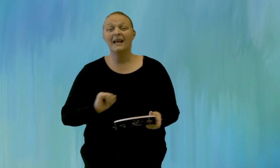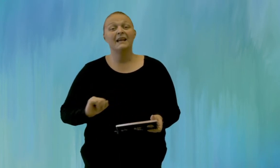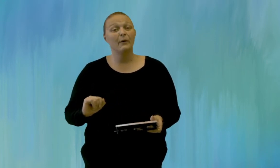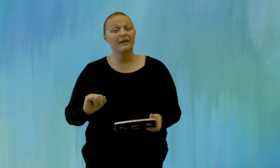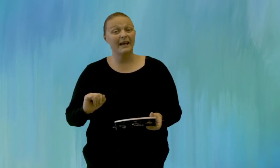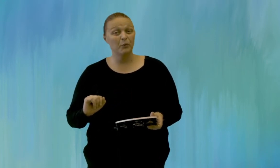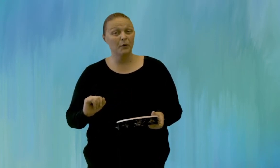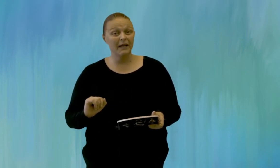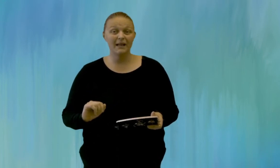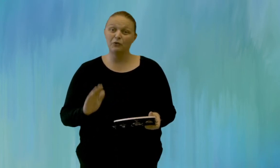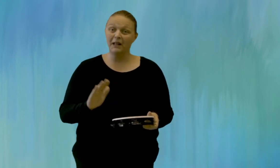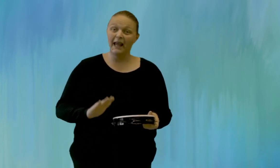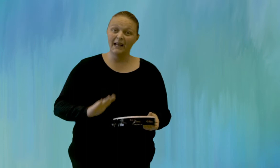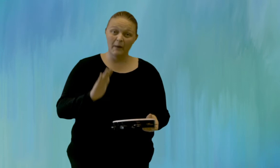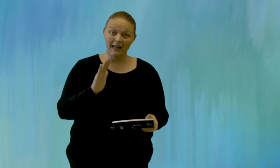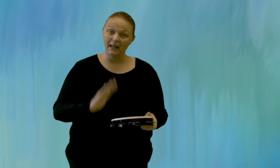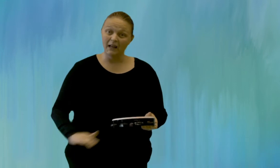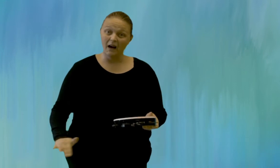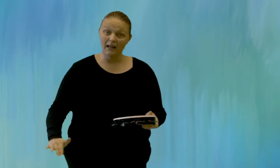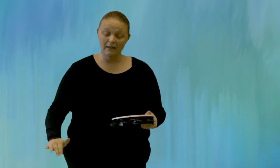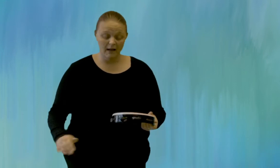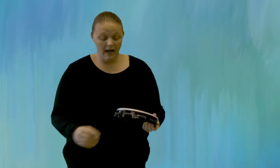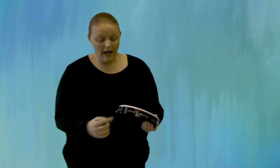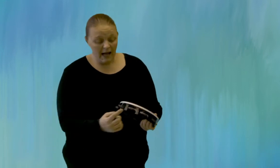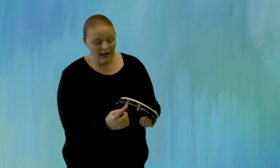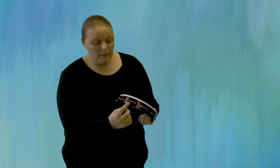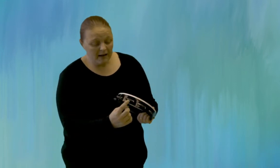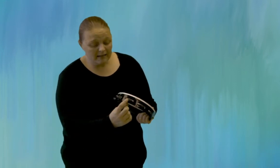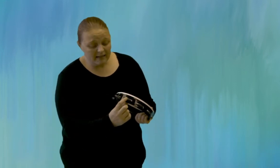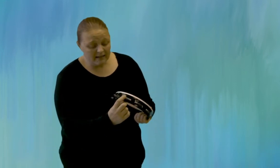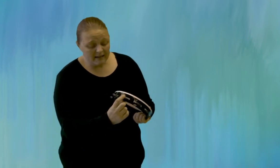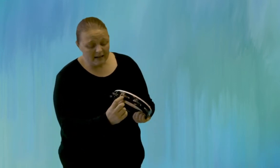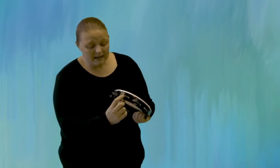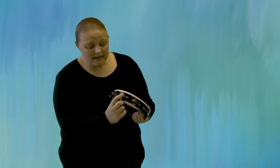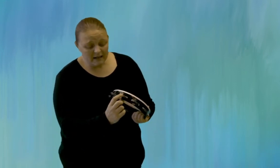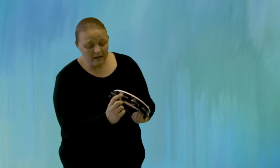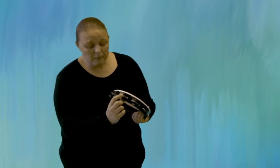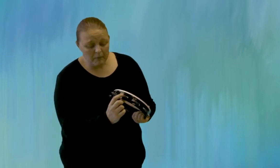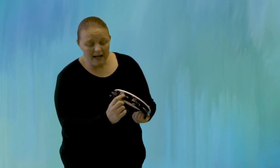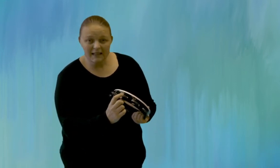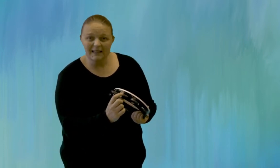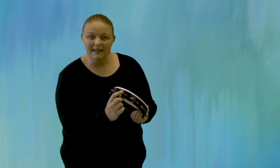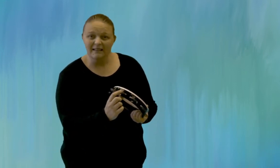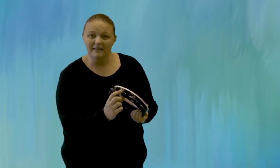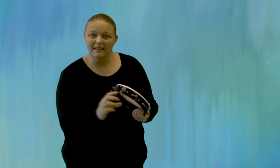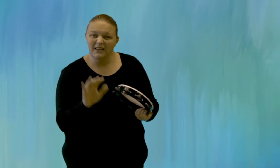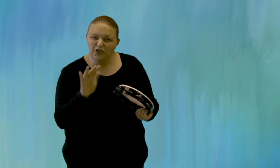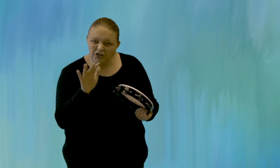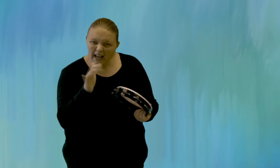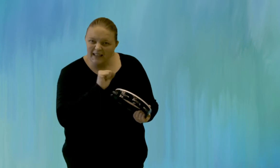Now a tambourine is played by hitting on it, and it makes these little metal discs shake